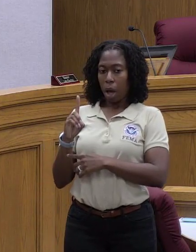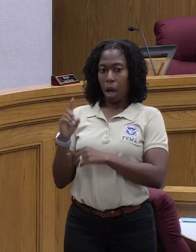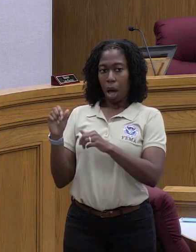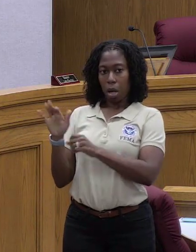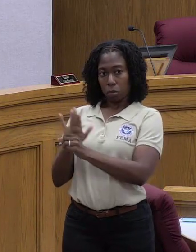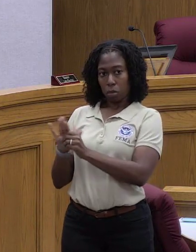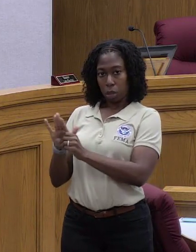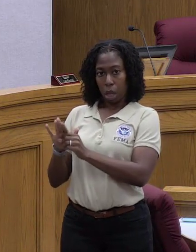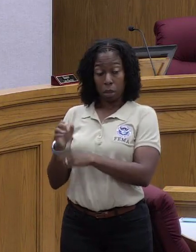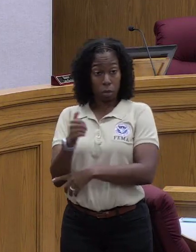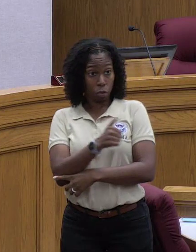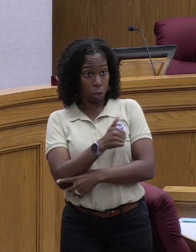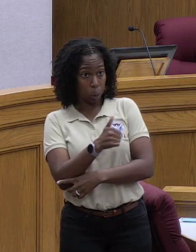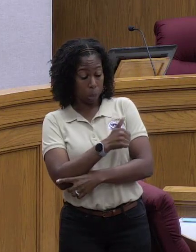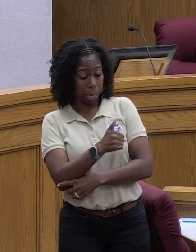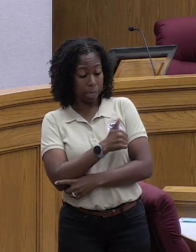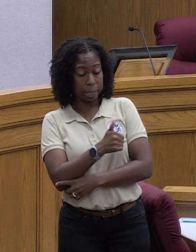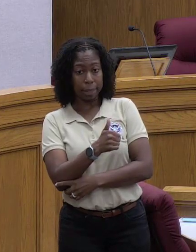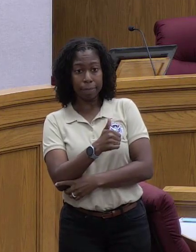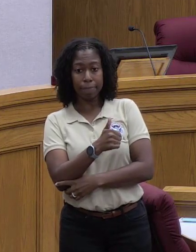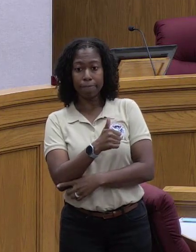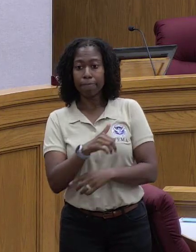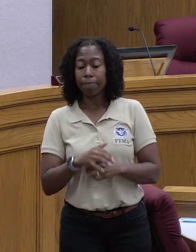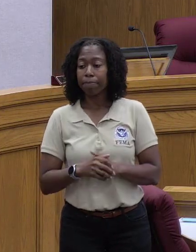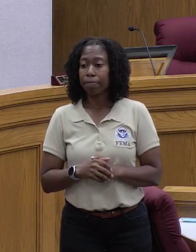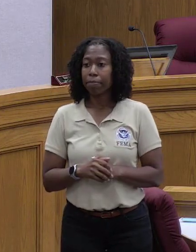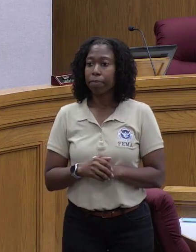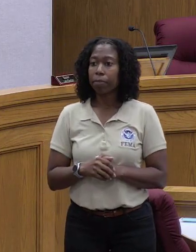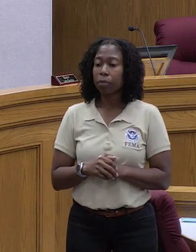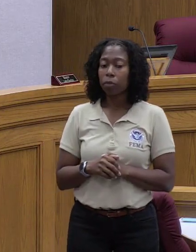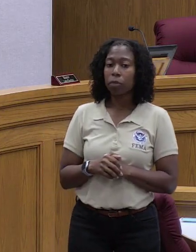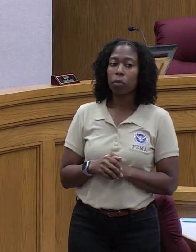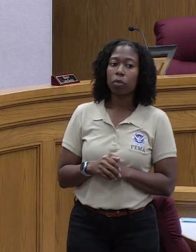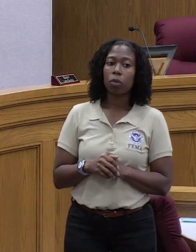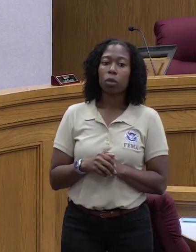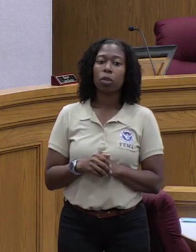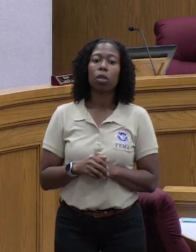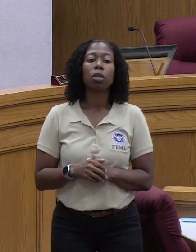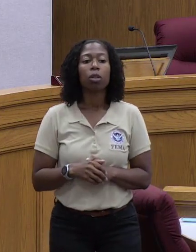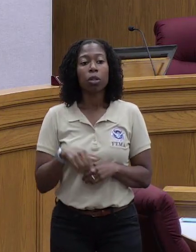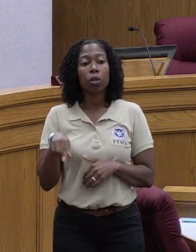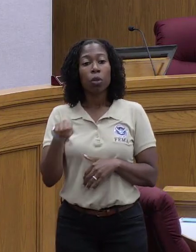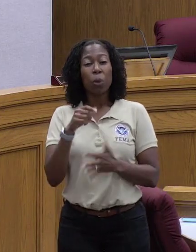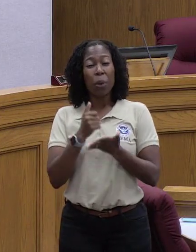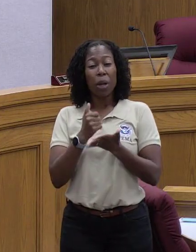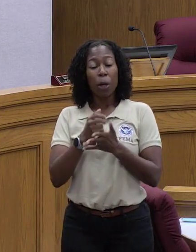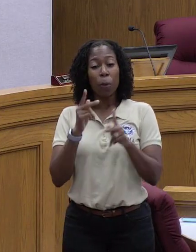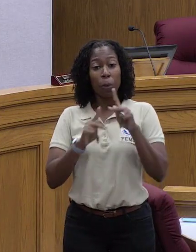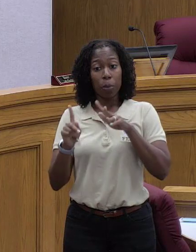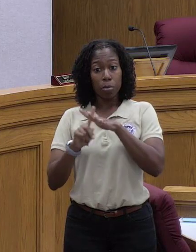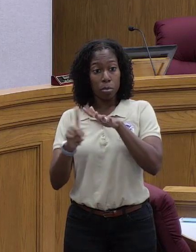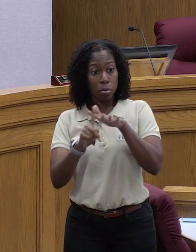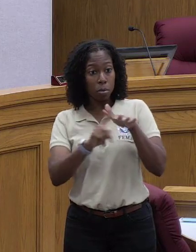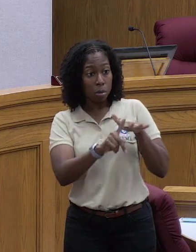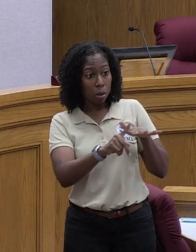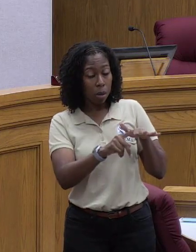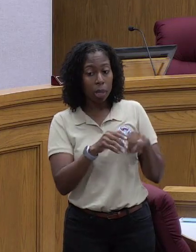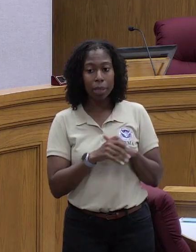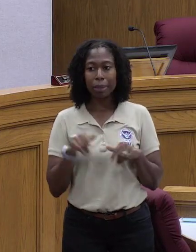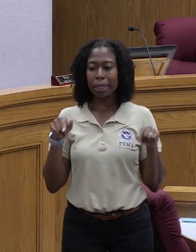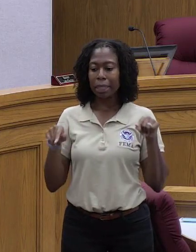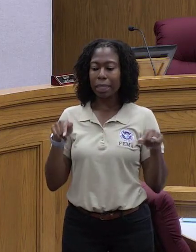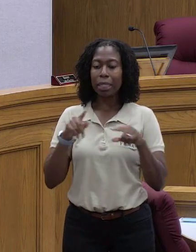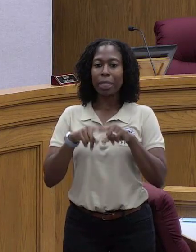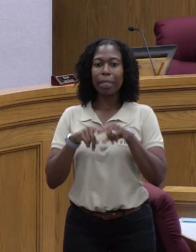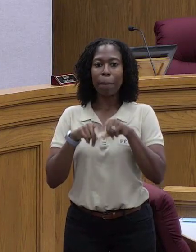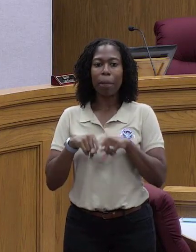transportation, where we're bringing people away from the area to evacuate. Those are dependent on the weather. If we get winds